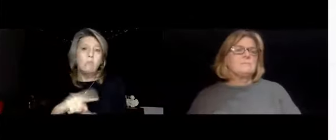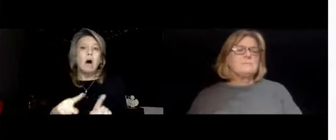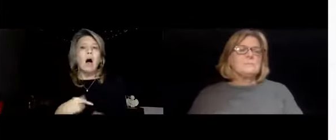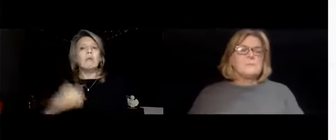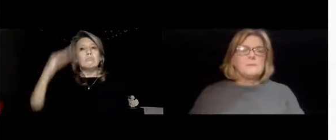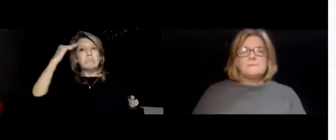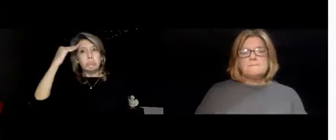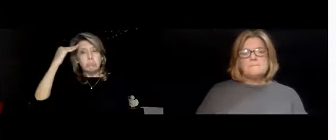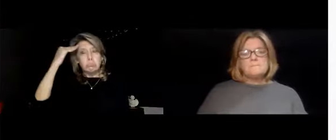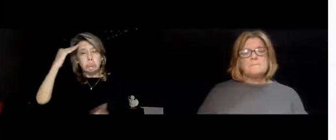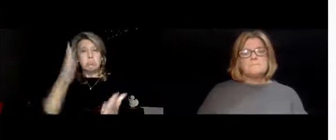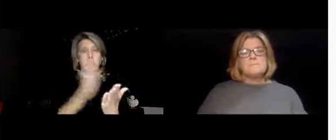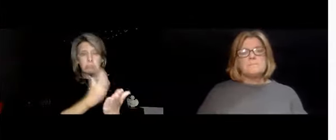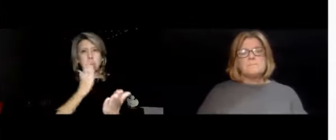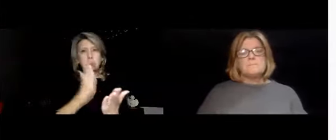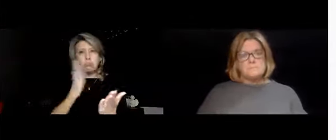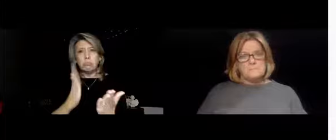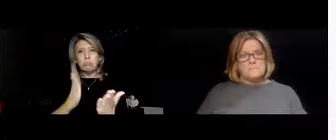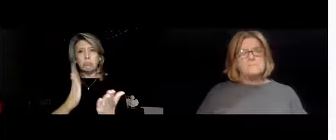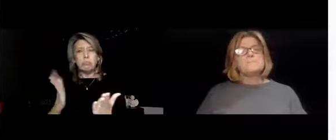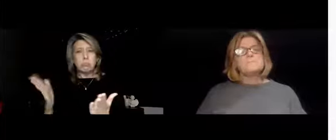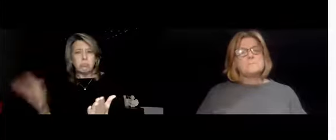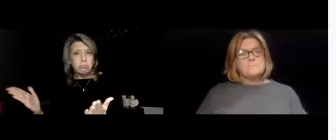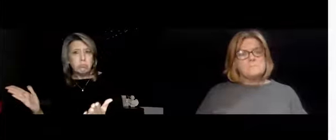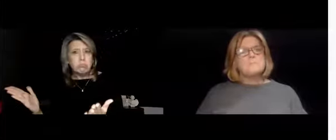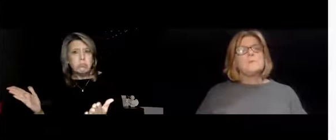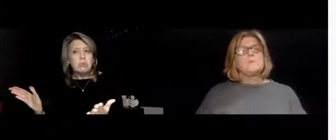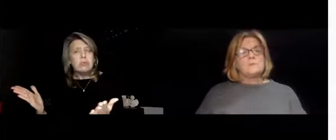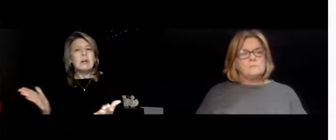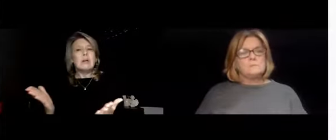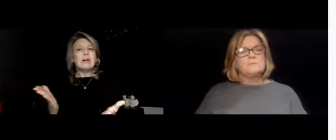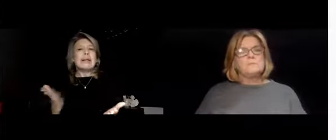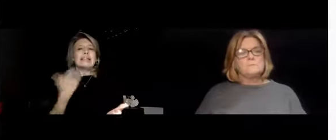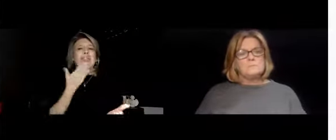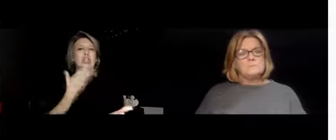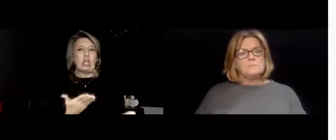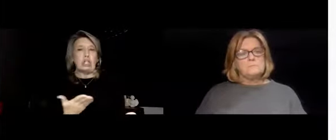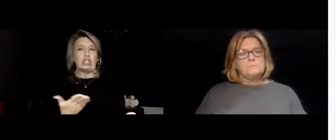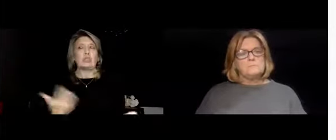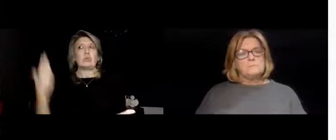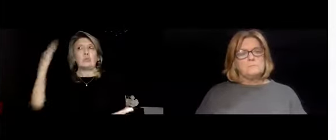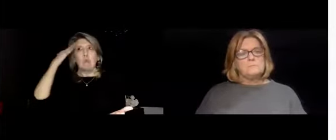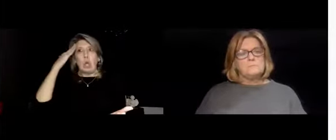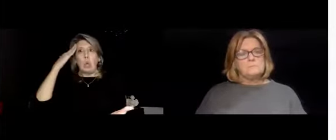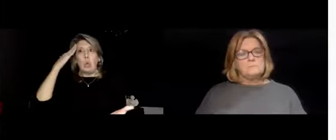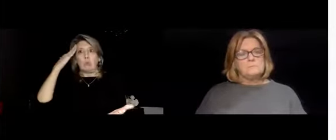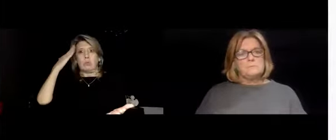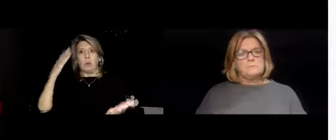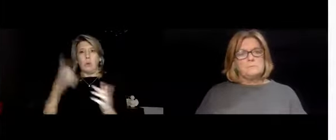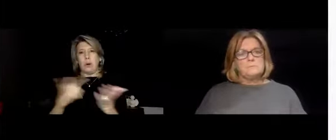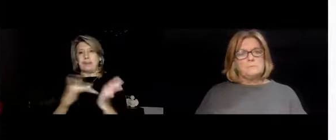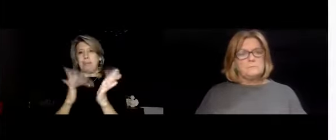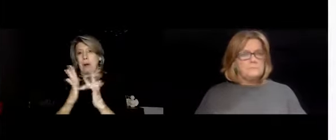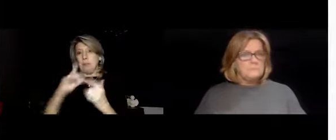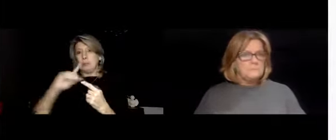everything about the Bible, but I do know that, I know the books of the Bible and what they're about. I think it's good to